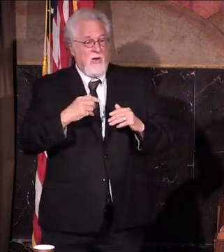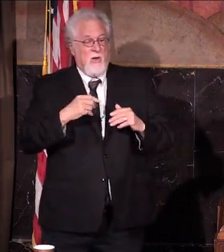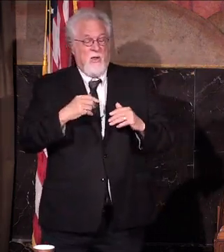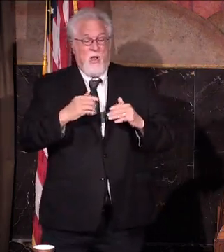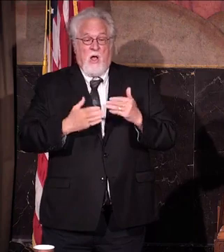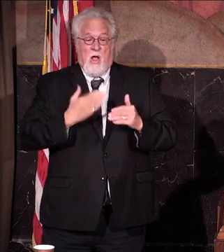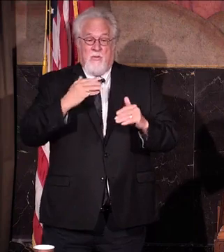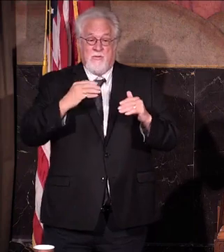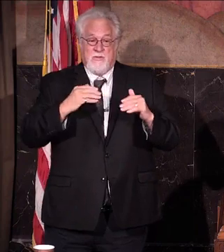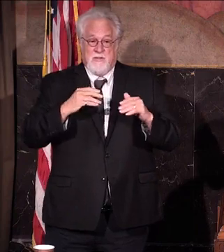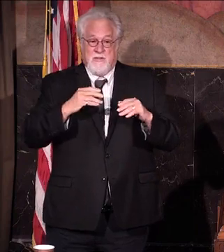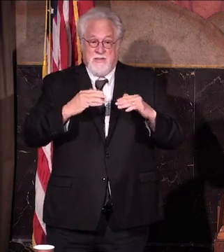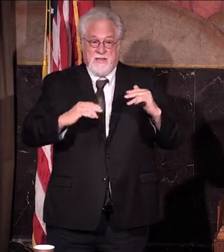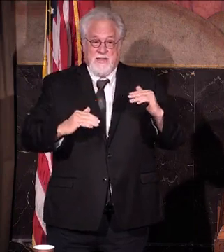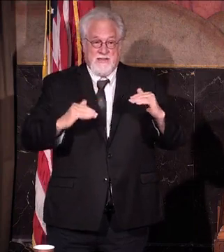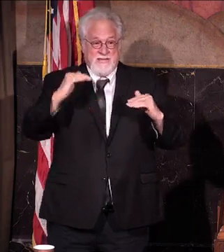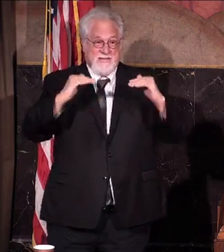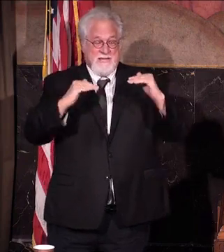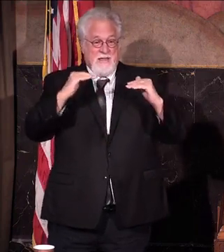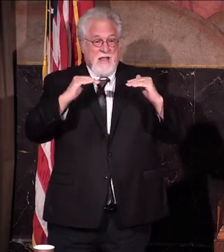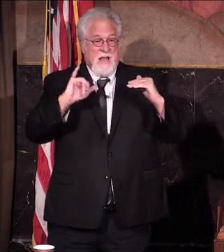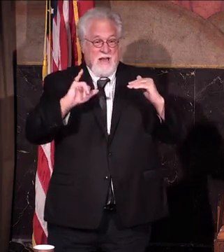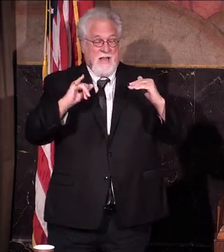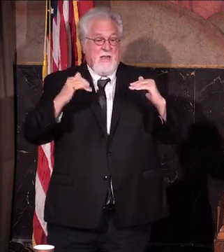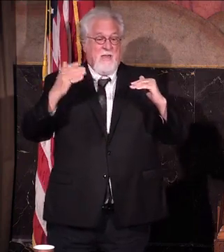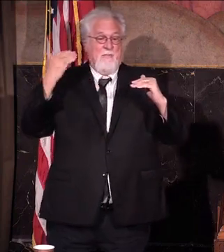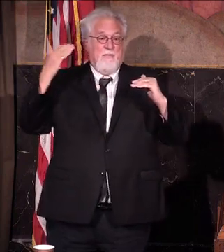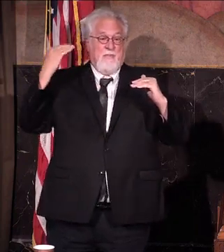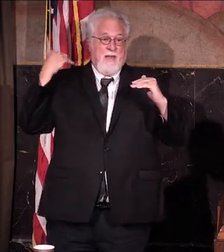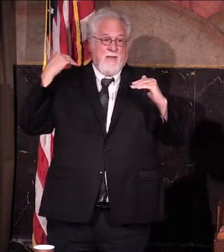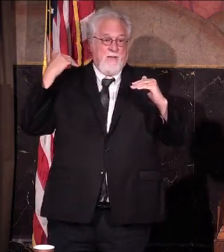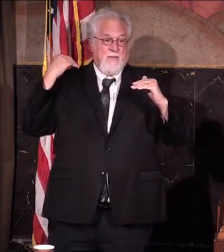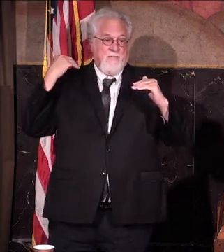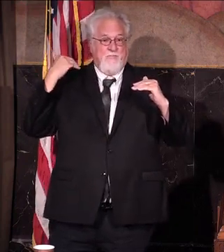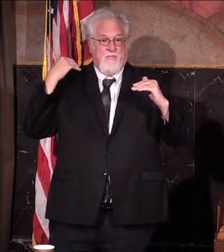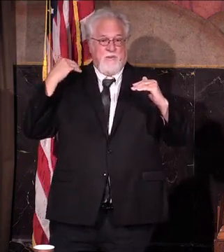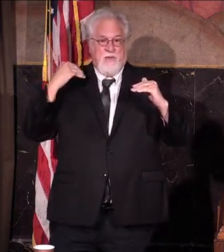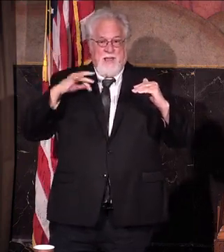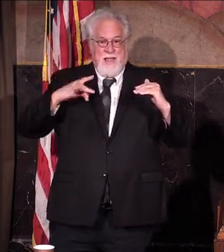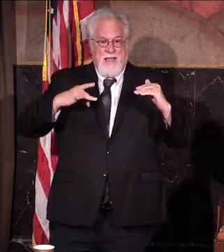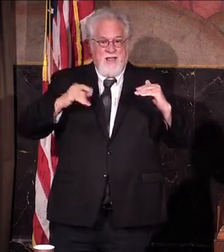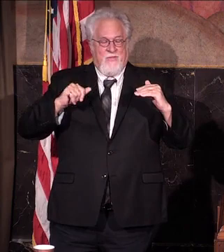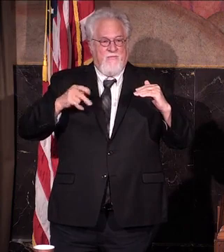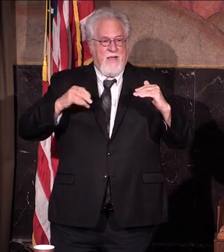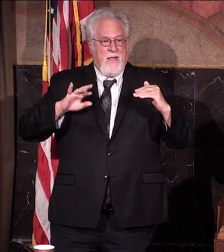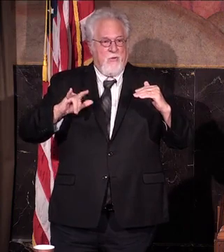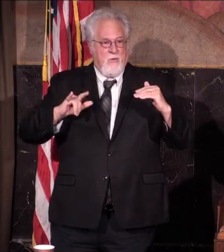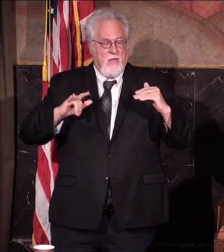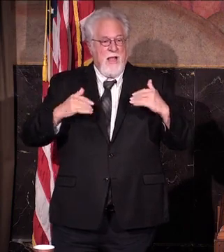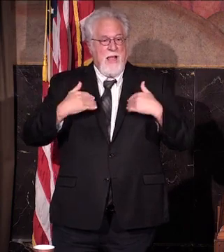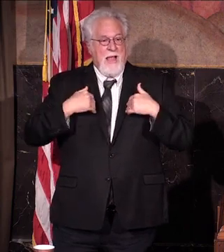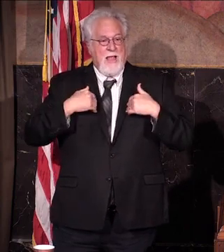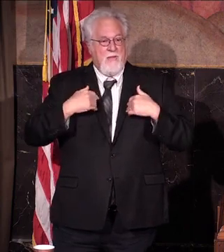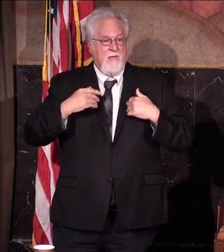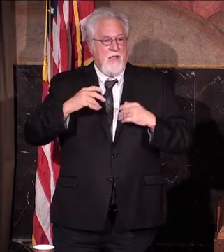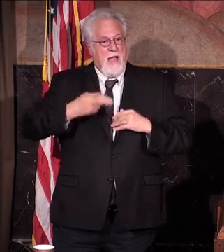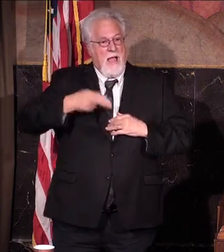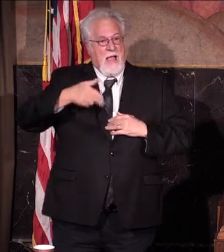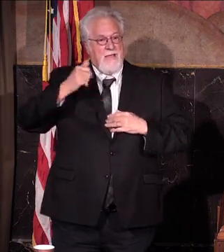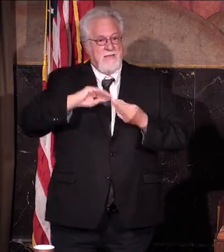high today as we were back on the, I want to say, 8th of April, where we had the highest number